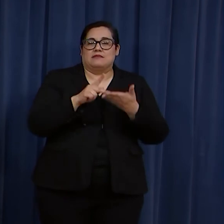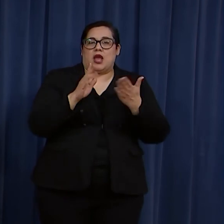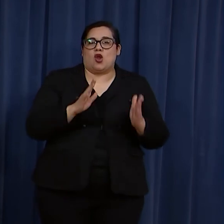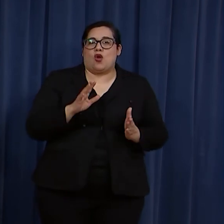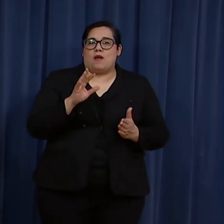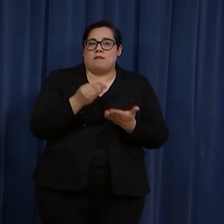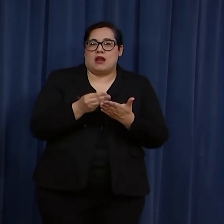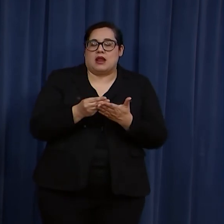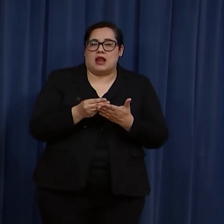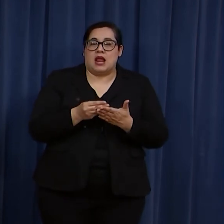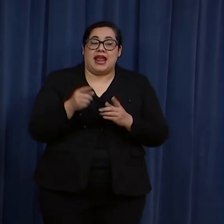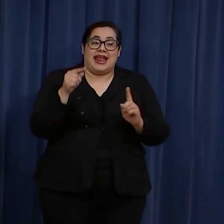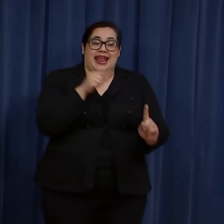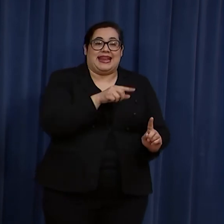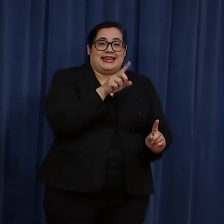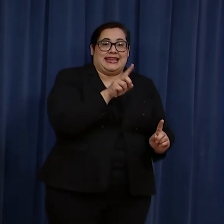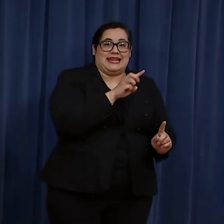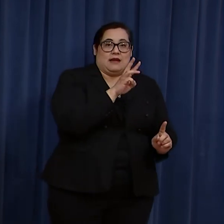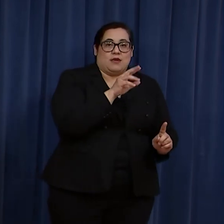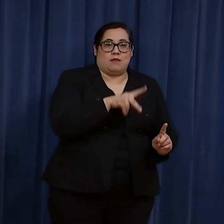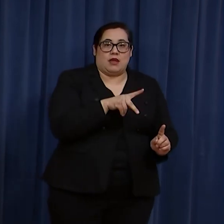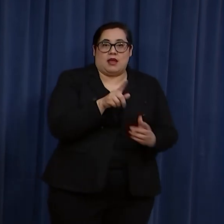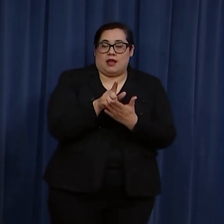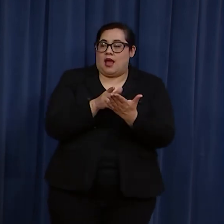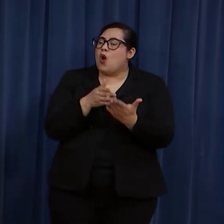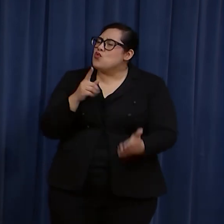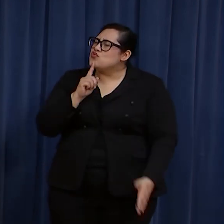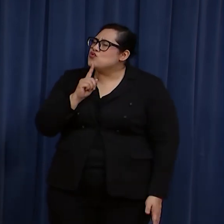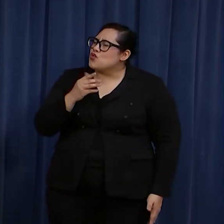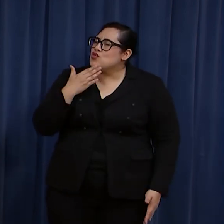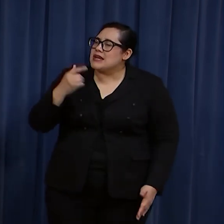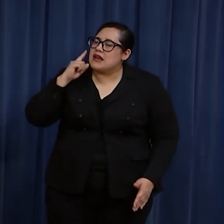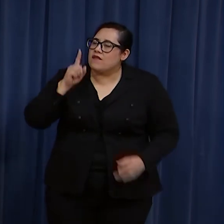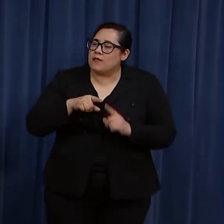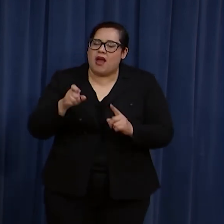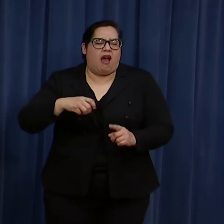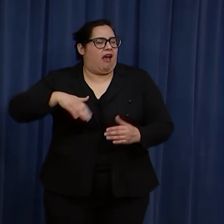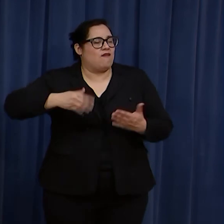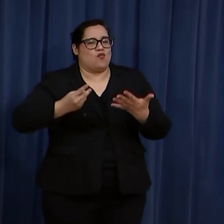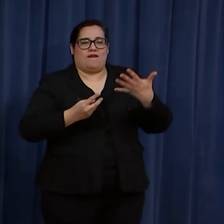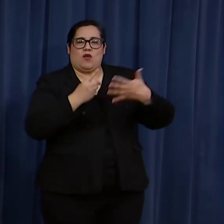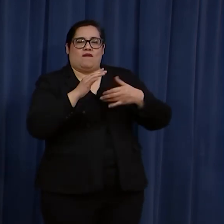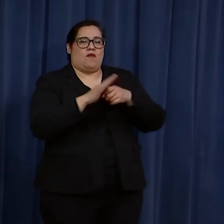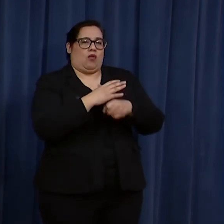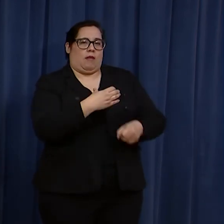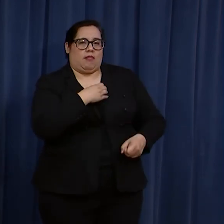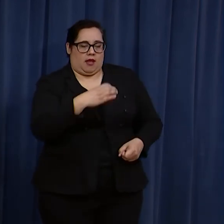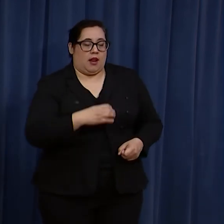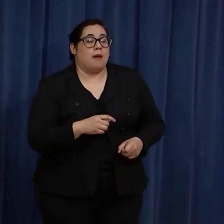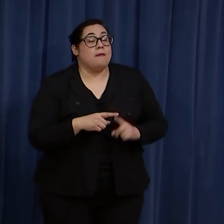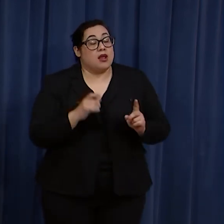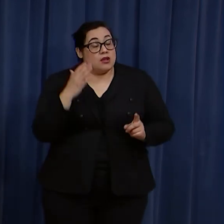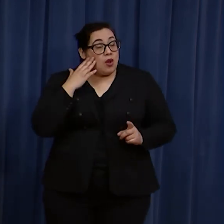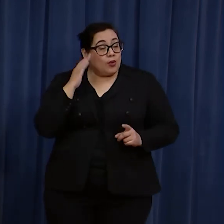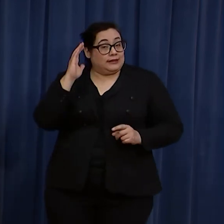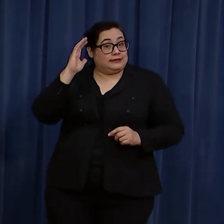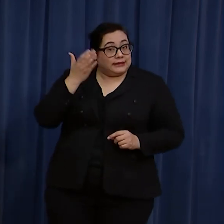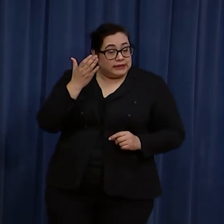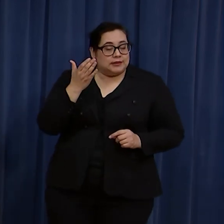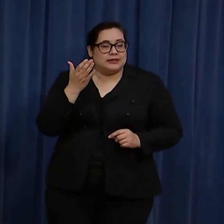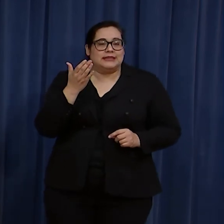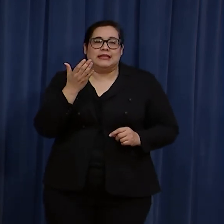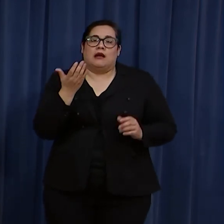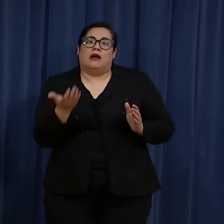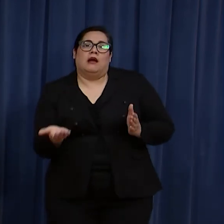Any comment? Yeah, sure, Claudia. Good to hear from you. I haven't reviewed the whole complaint, but you know, it appears just to be